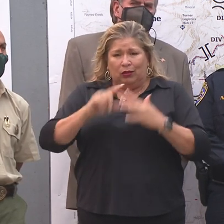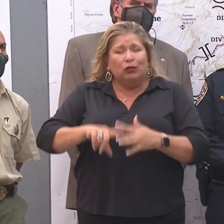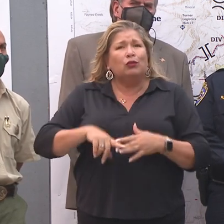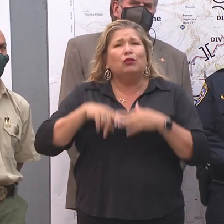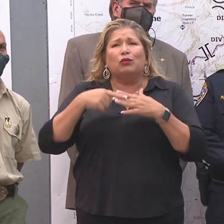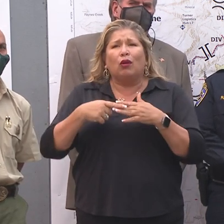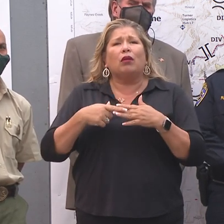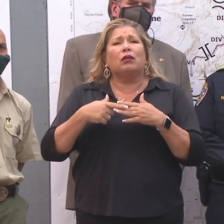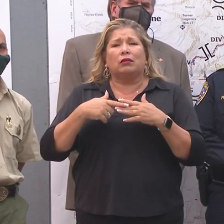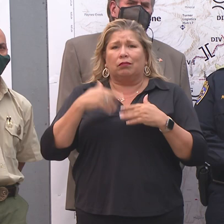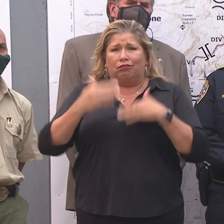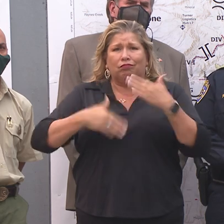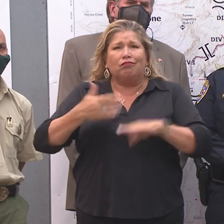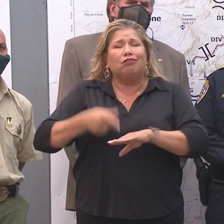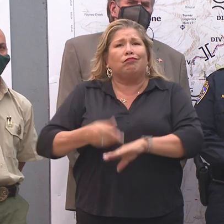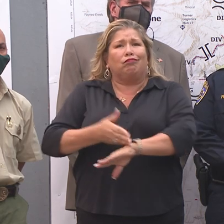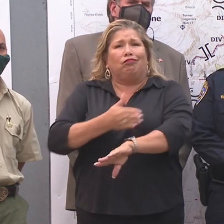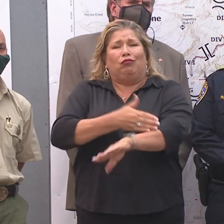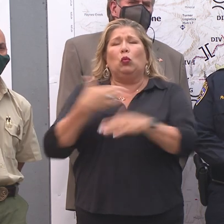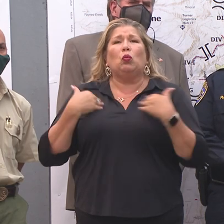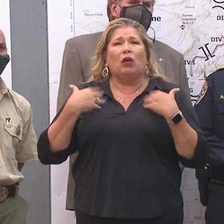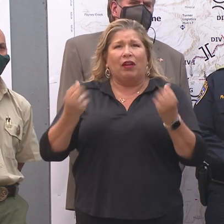for recovery.